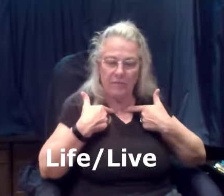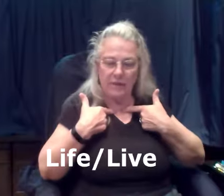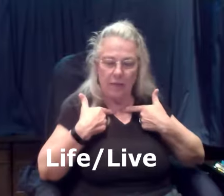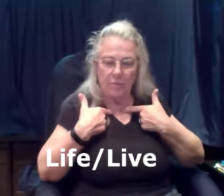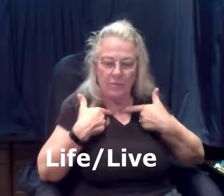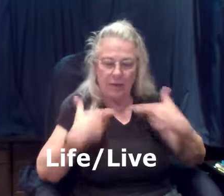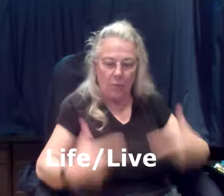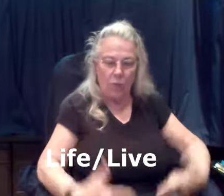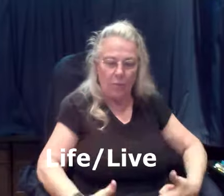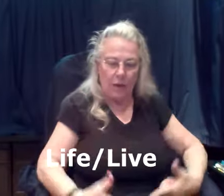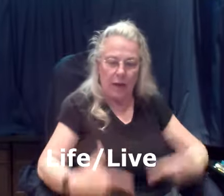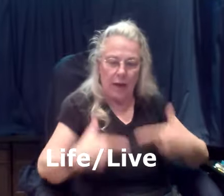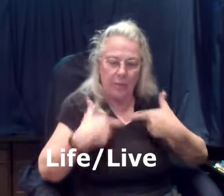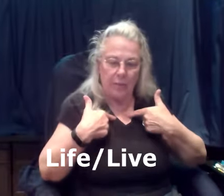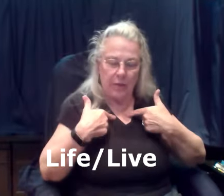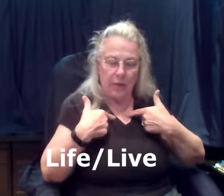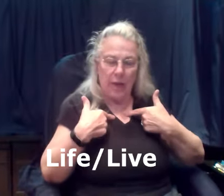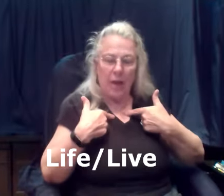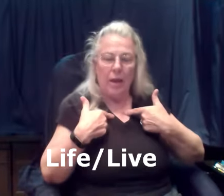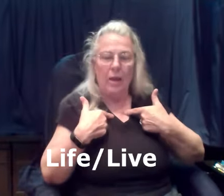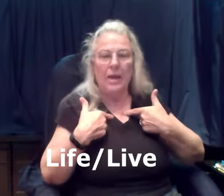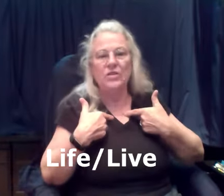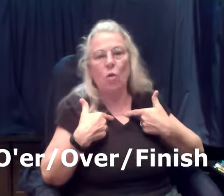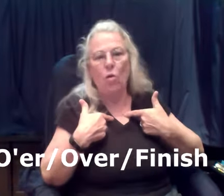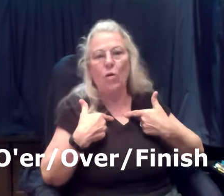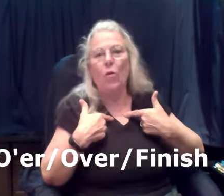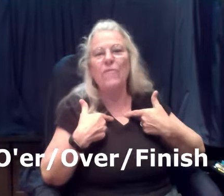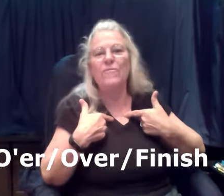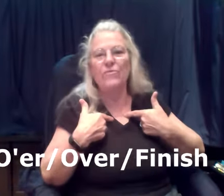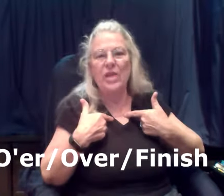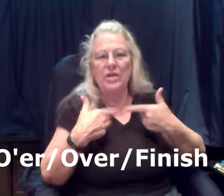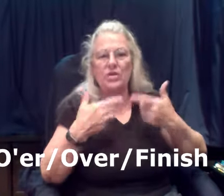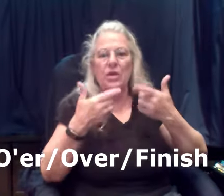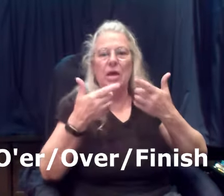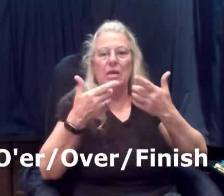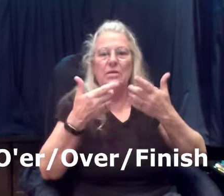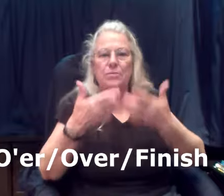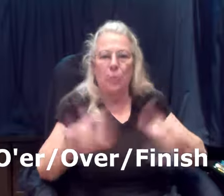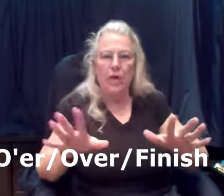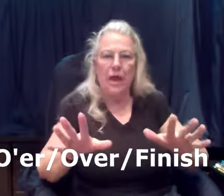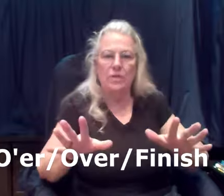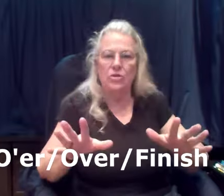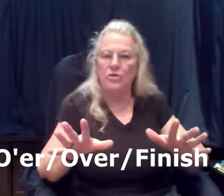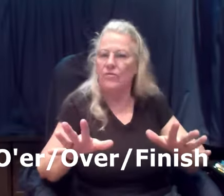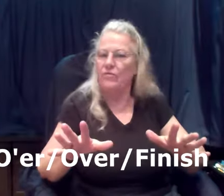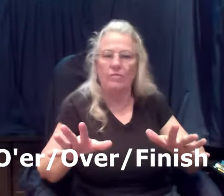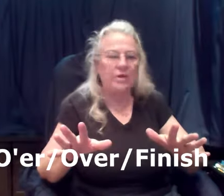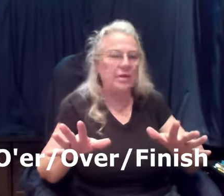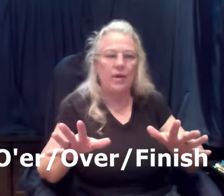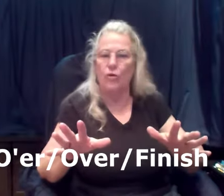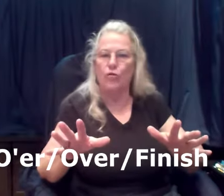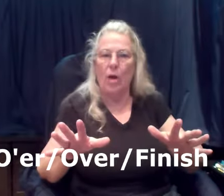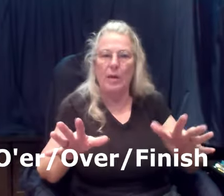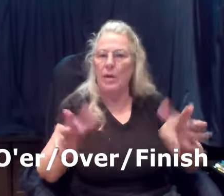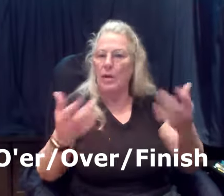same word, bring it up. Is or finished. Both hands just, it's like you're dropping it, it's all